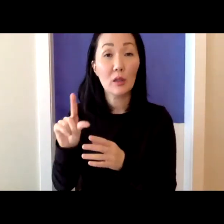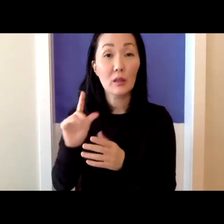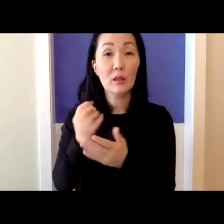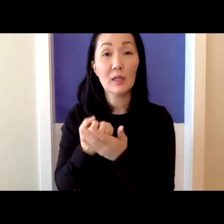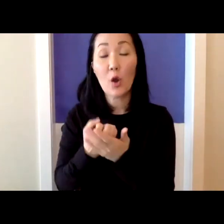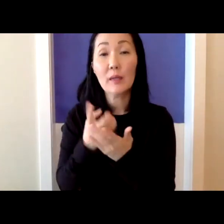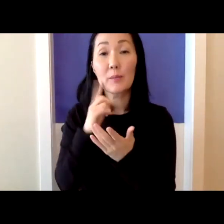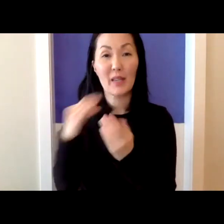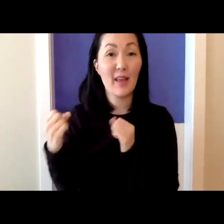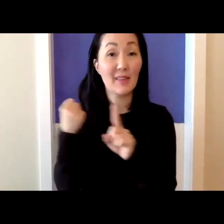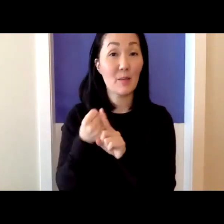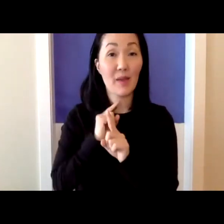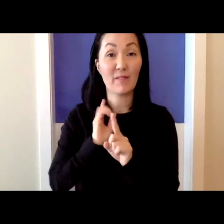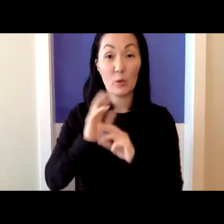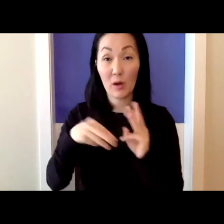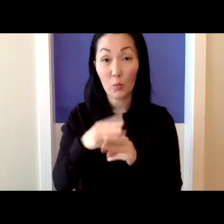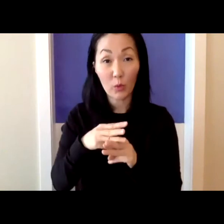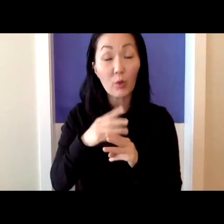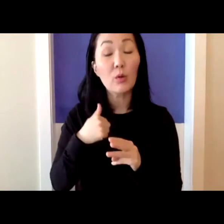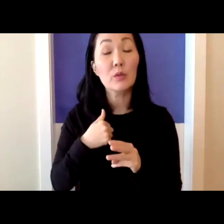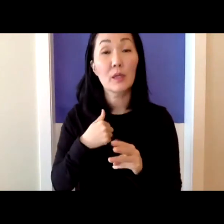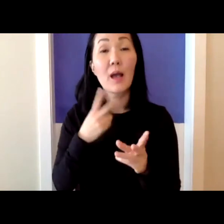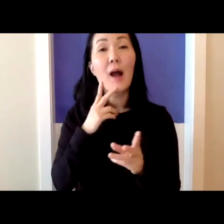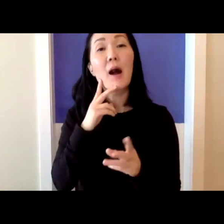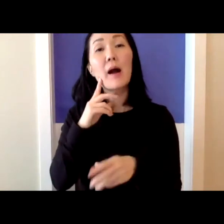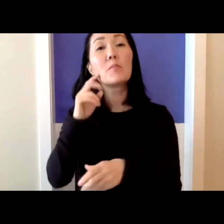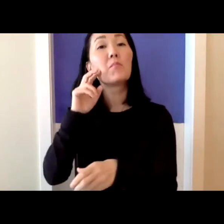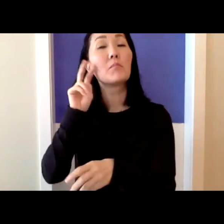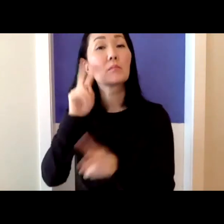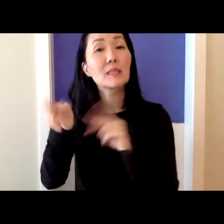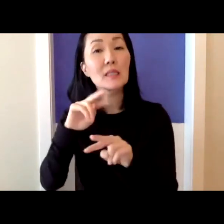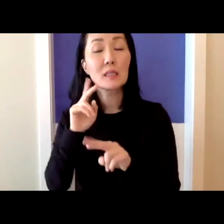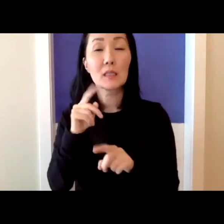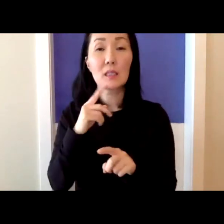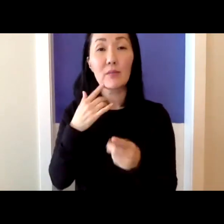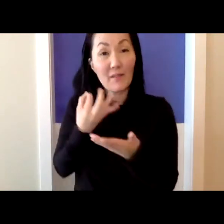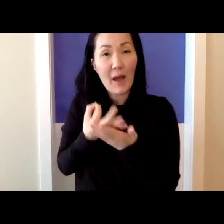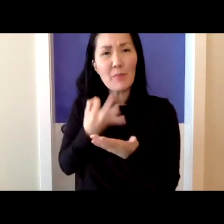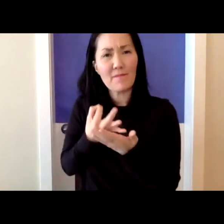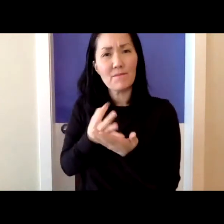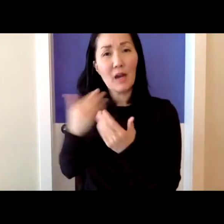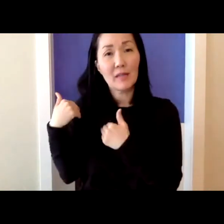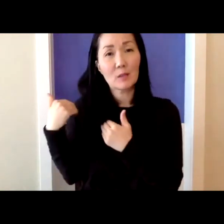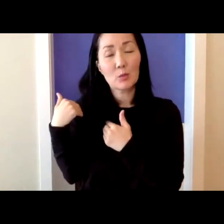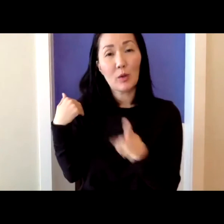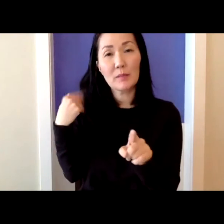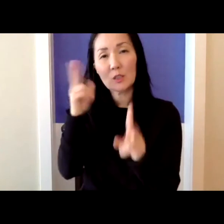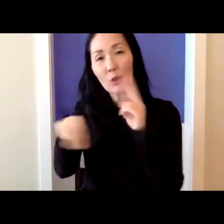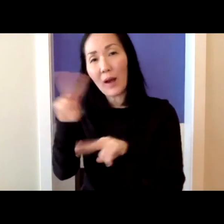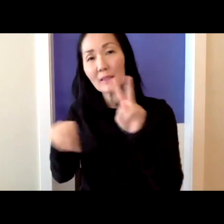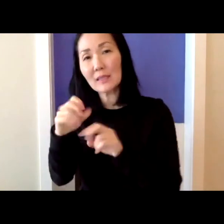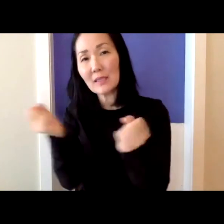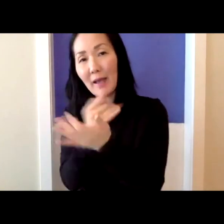city. I said backstage pass, not front row seat, because you know, as the finance guy, I get to see everything that happens behind the closed